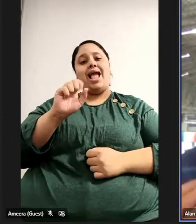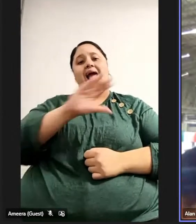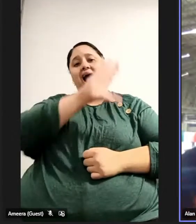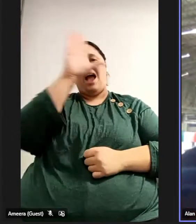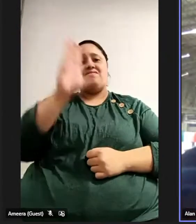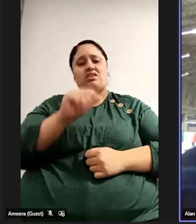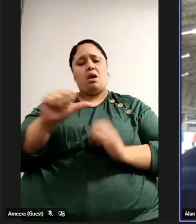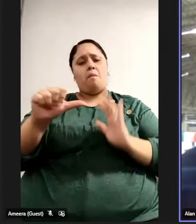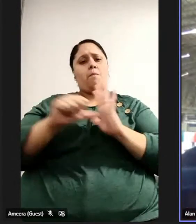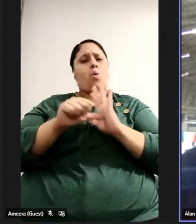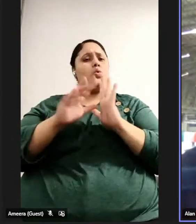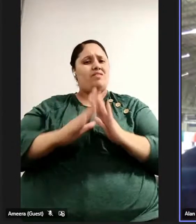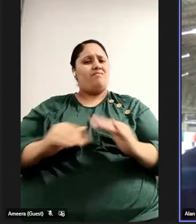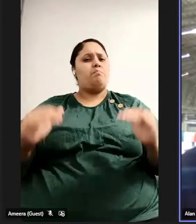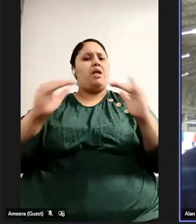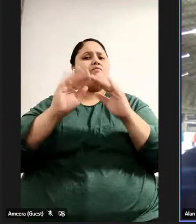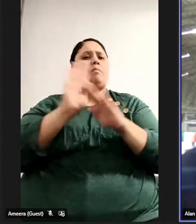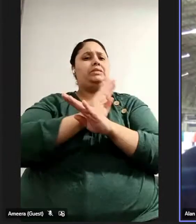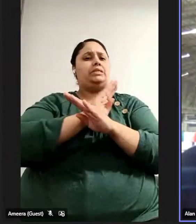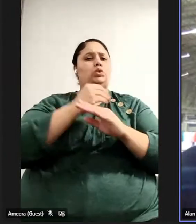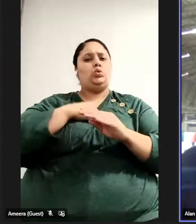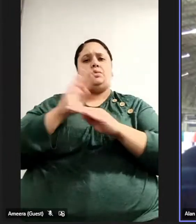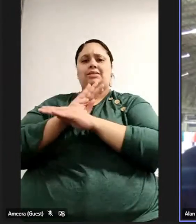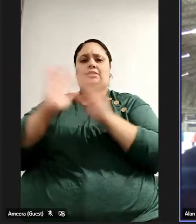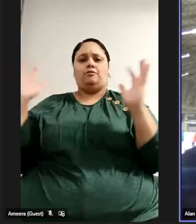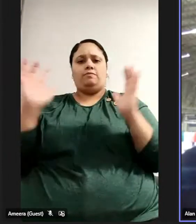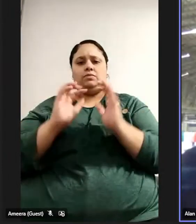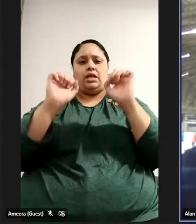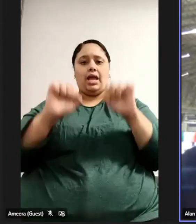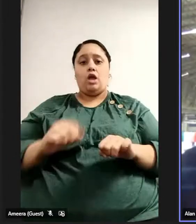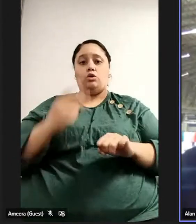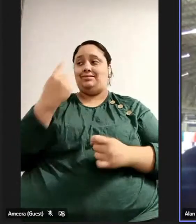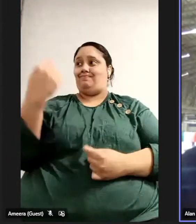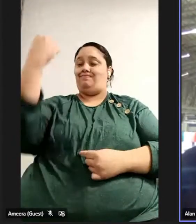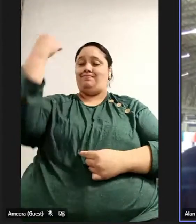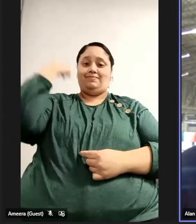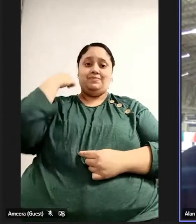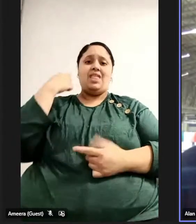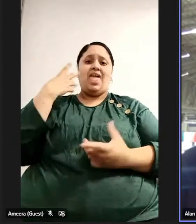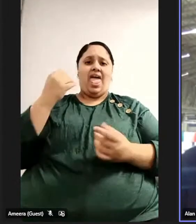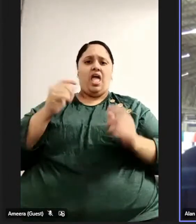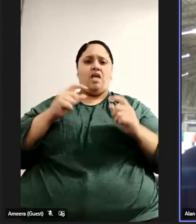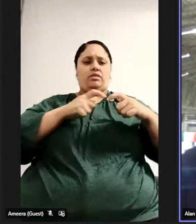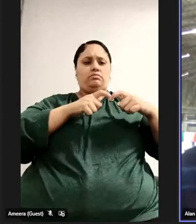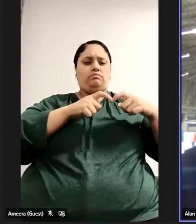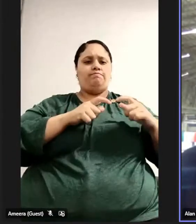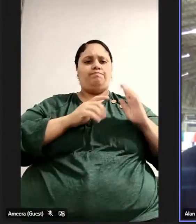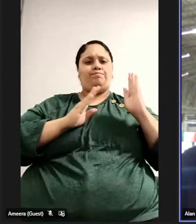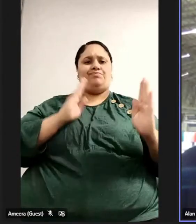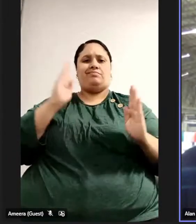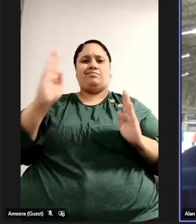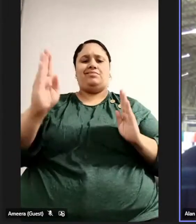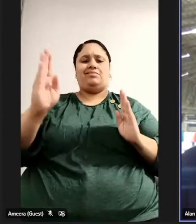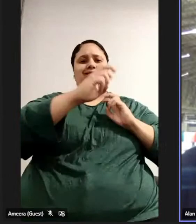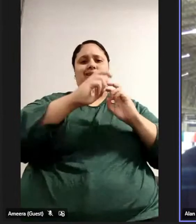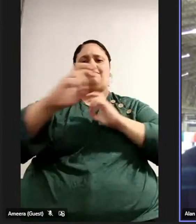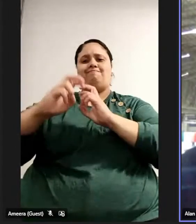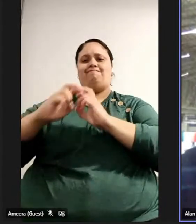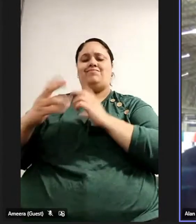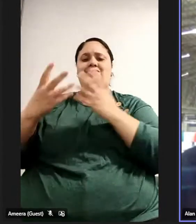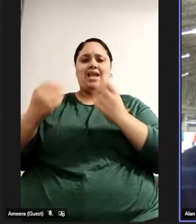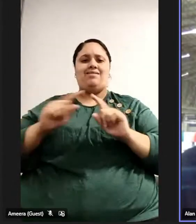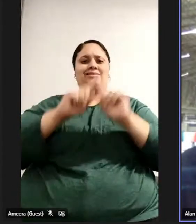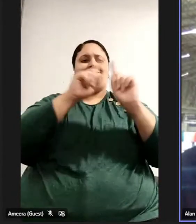to business. And you'll see behind me, there are country stands from around the world. There are businesses from around the world. And there are, of course, local